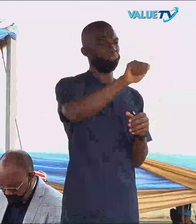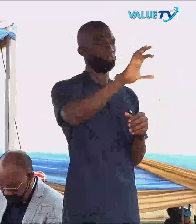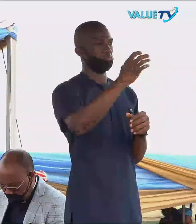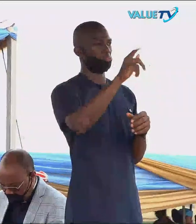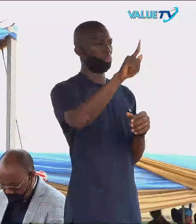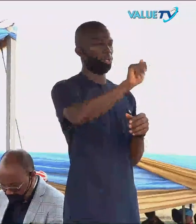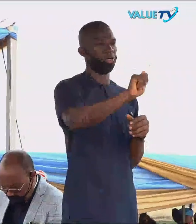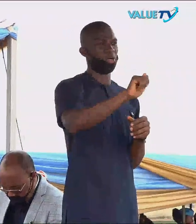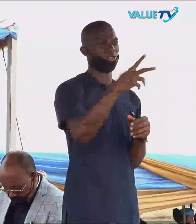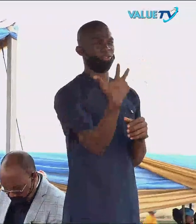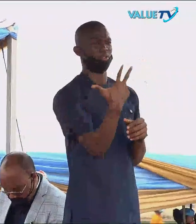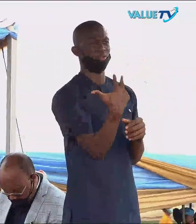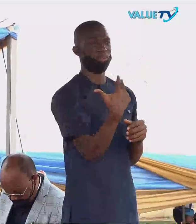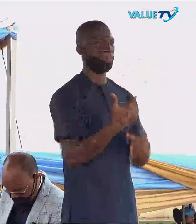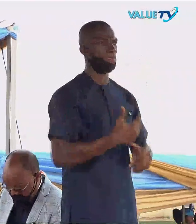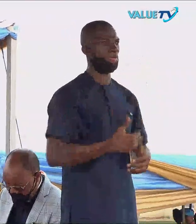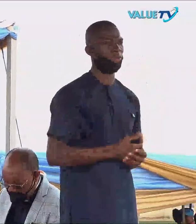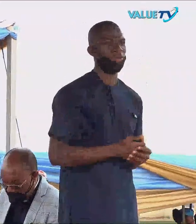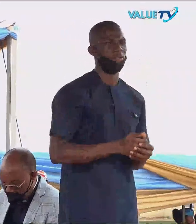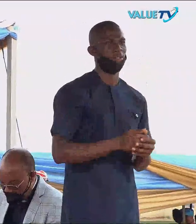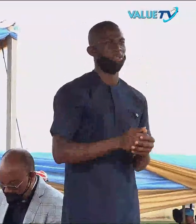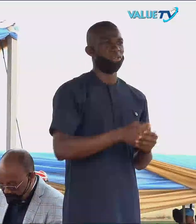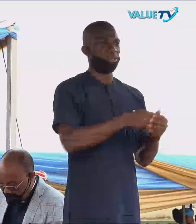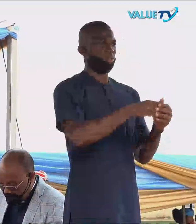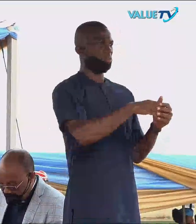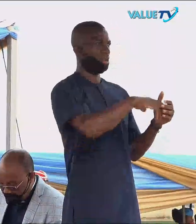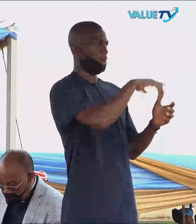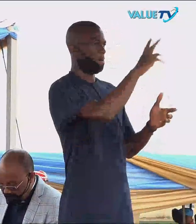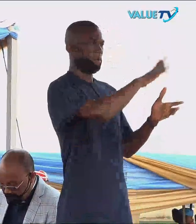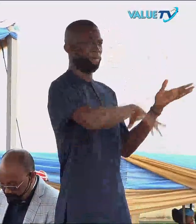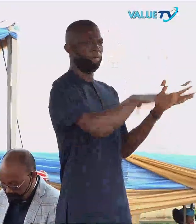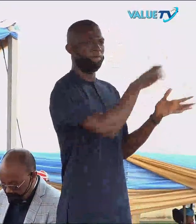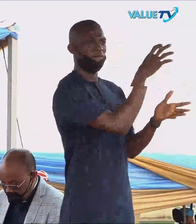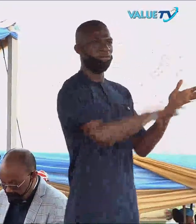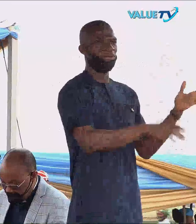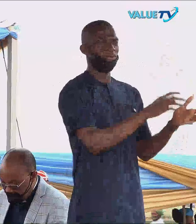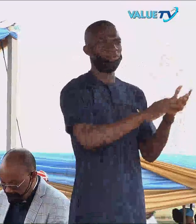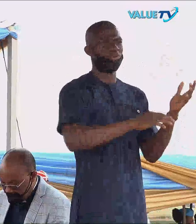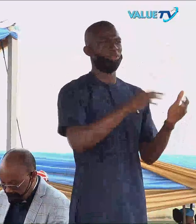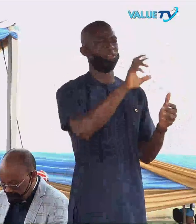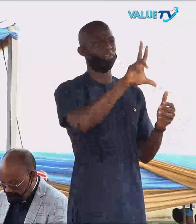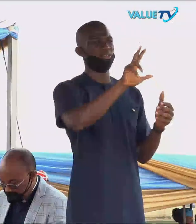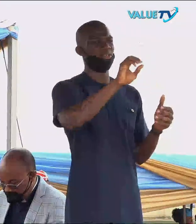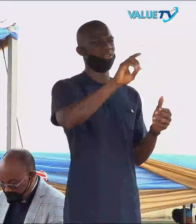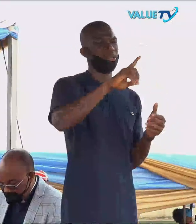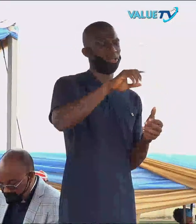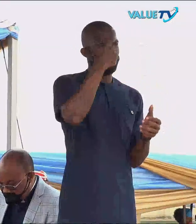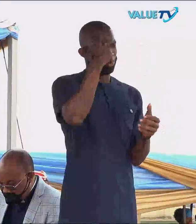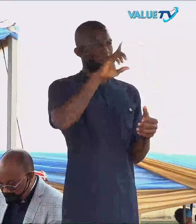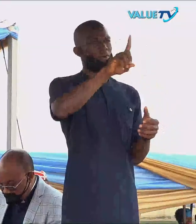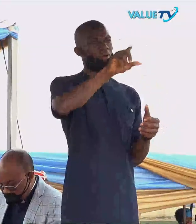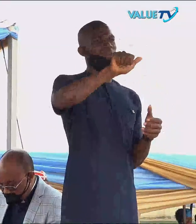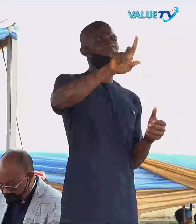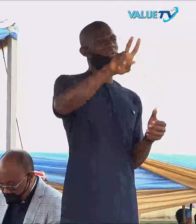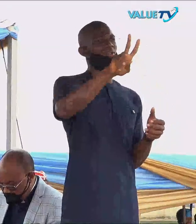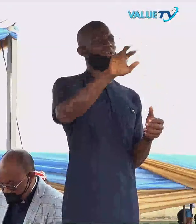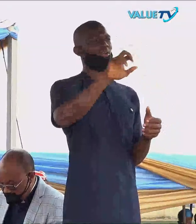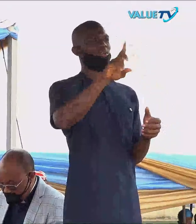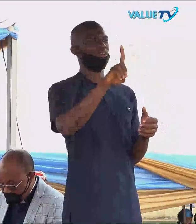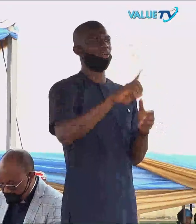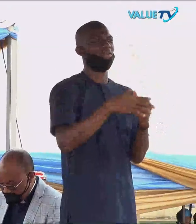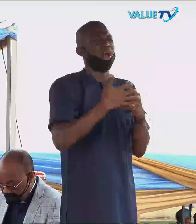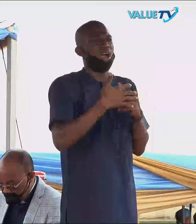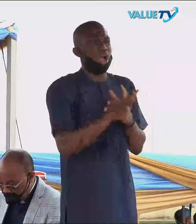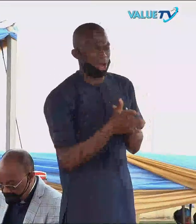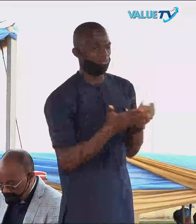13. Verse 36 says, "For David, after he had